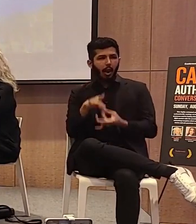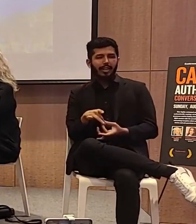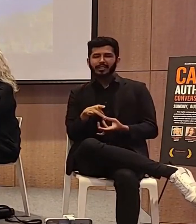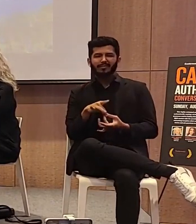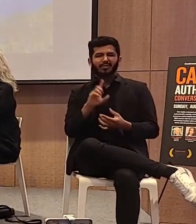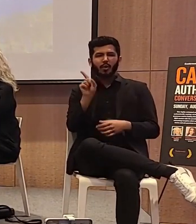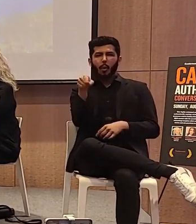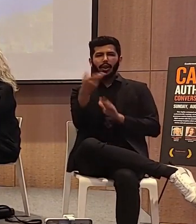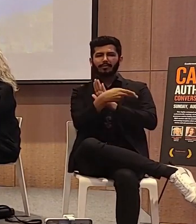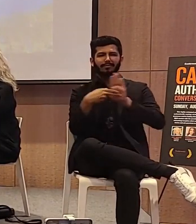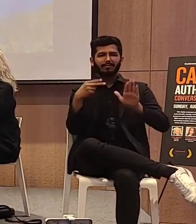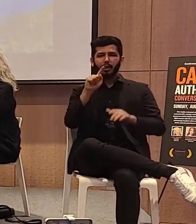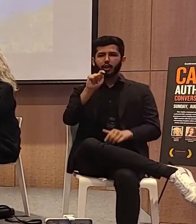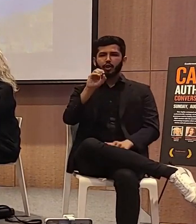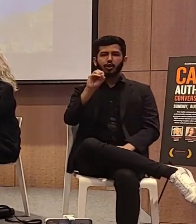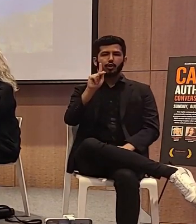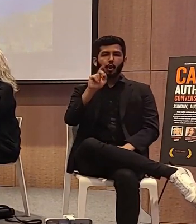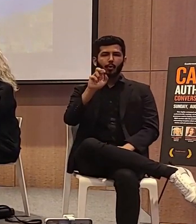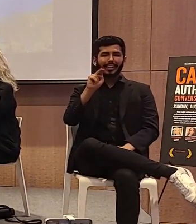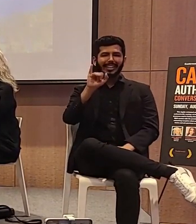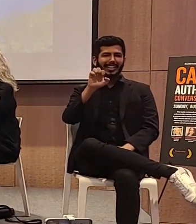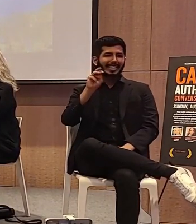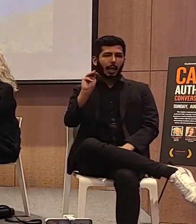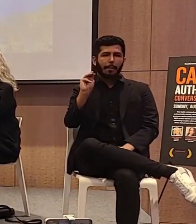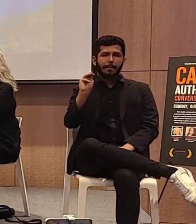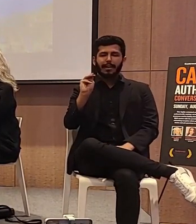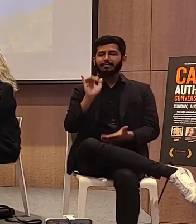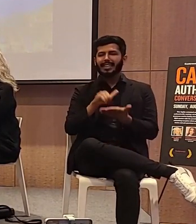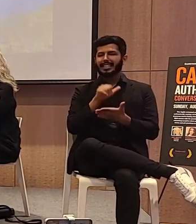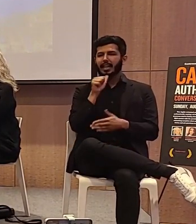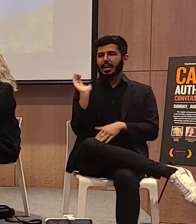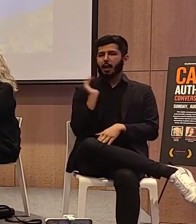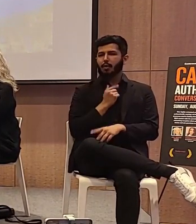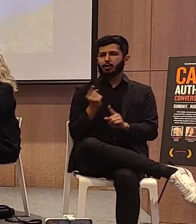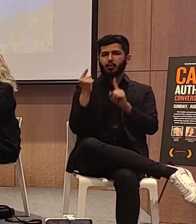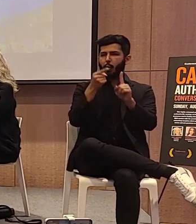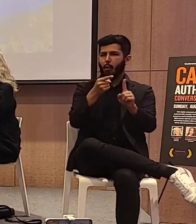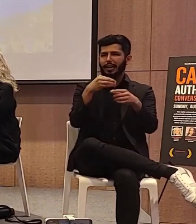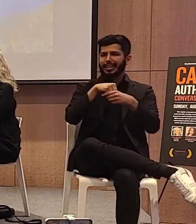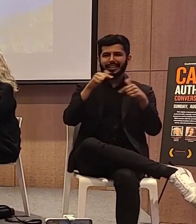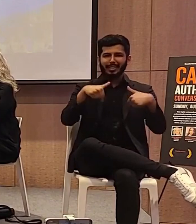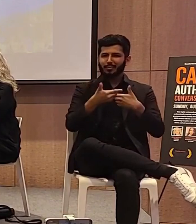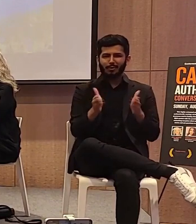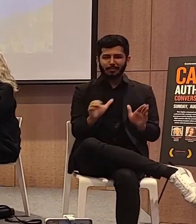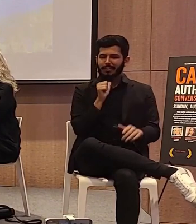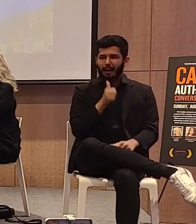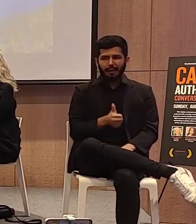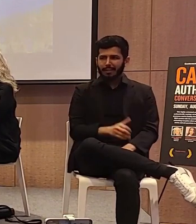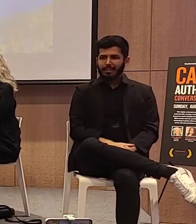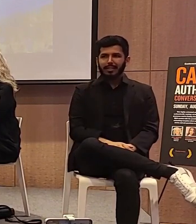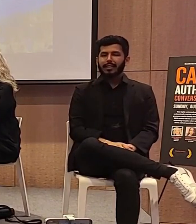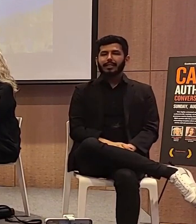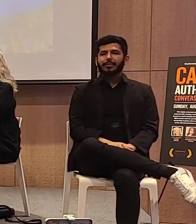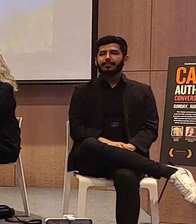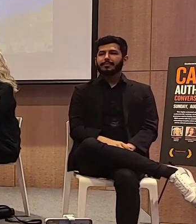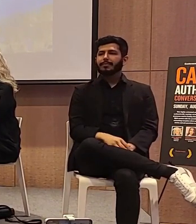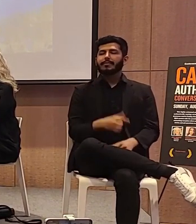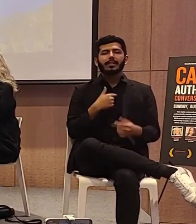tokenism. And that's obviously not the goal of anybody in this room. I'd like to get a sense, maybe we'll go the other direction this